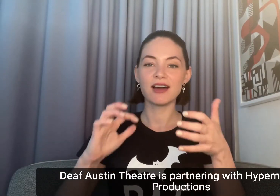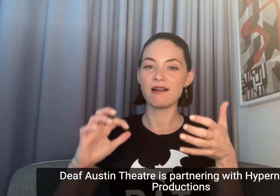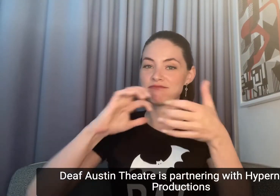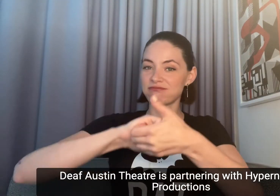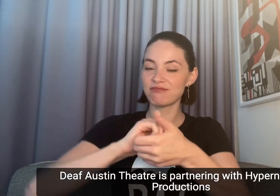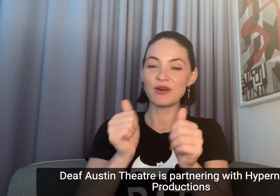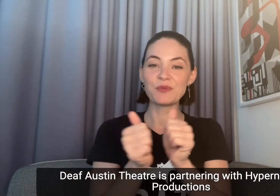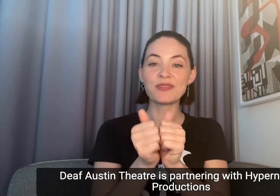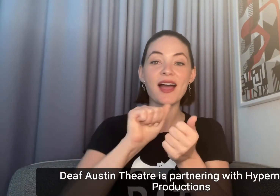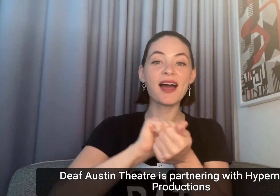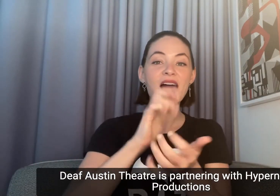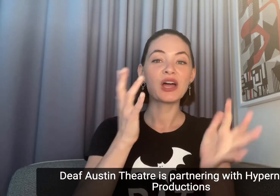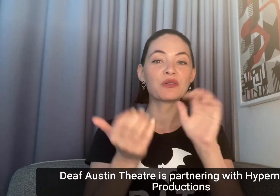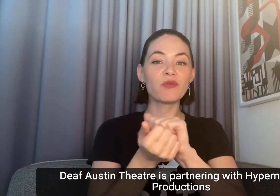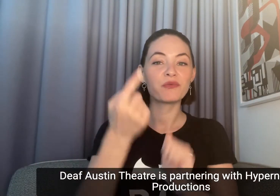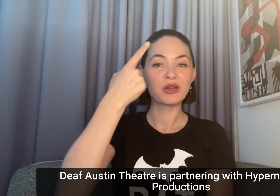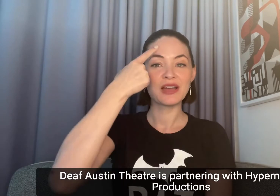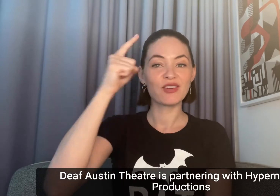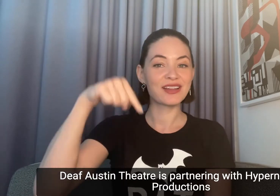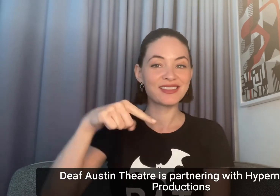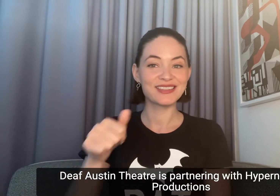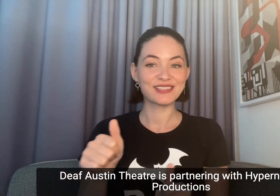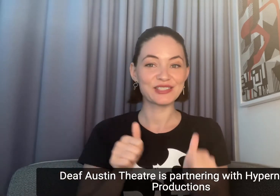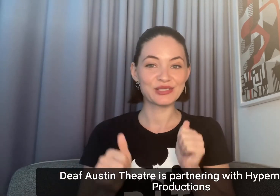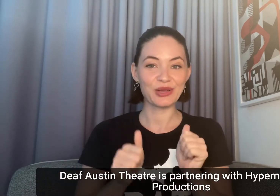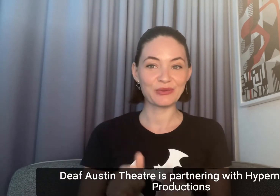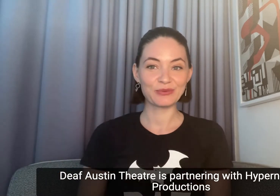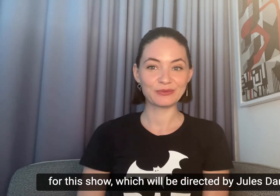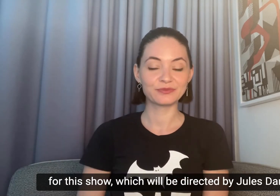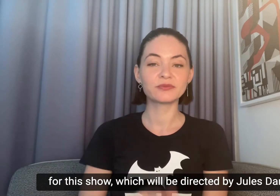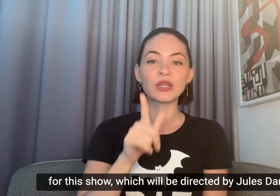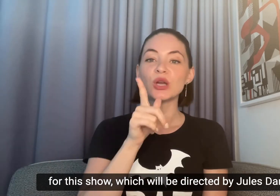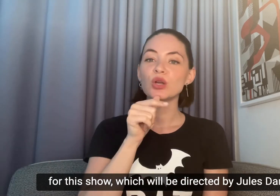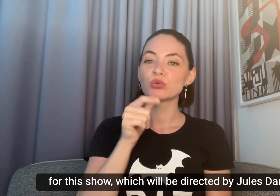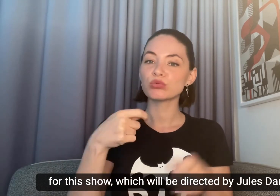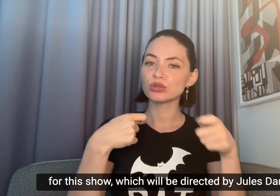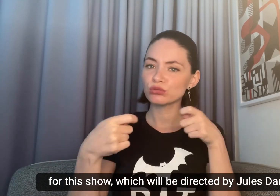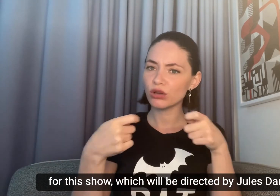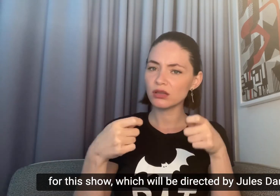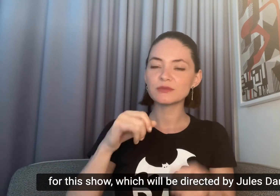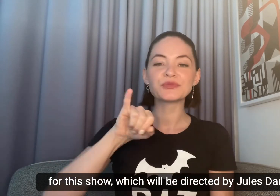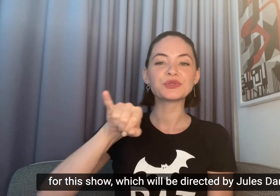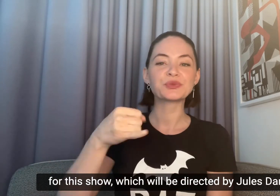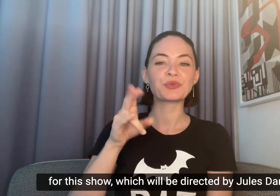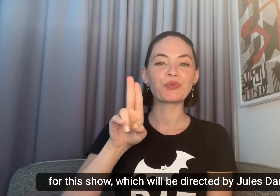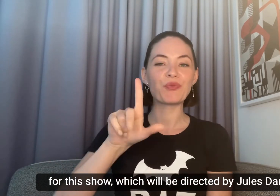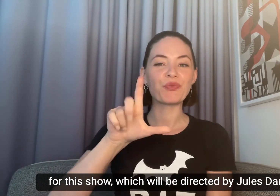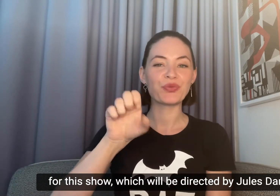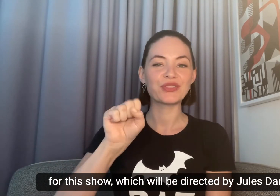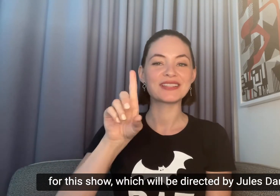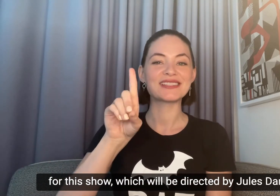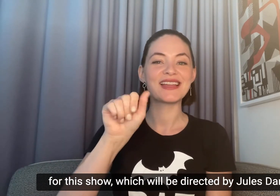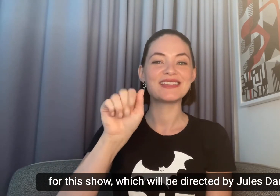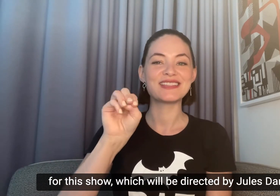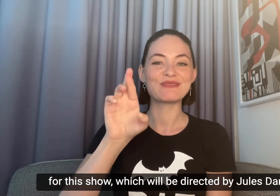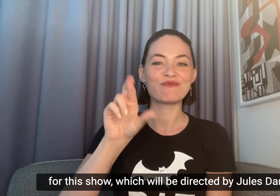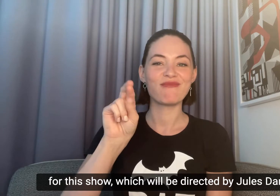DAT Austin Theater is partnering with Hypernovus Productions for this show, which will be directed by